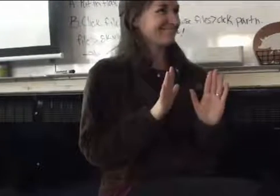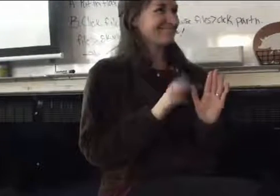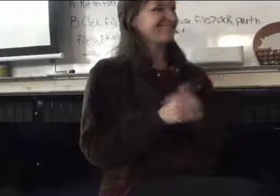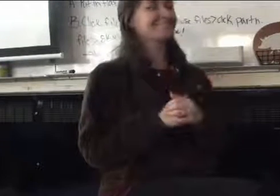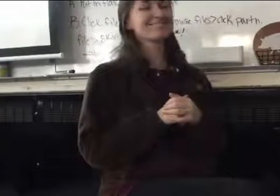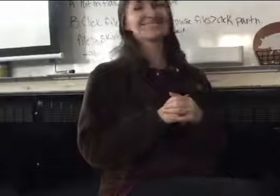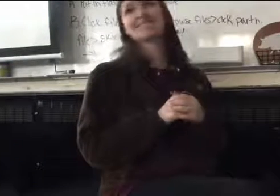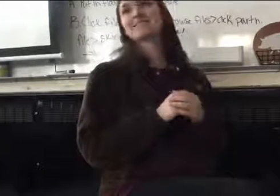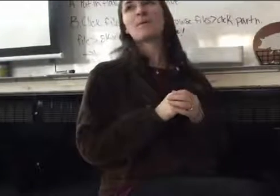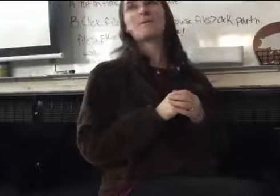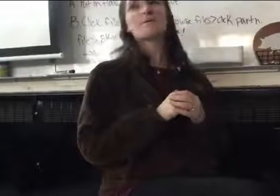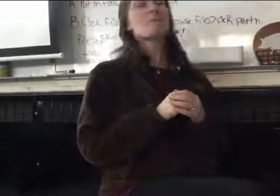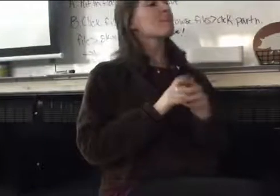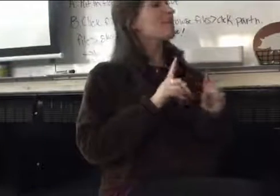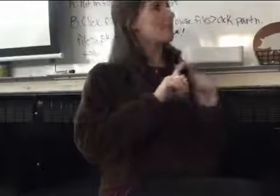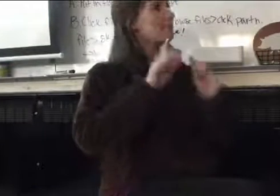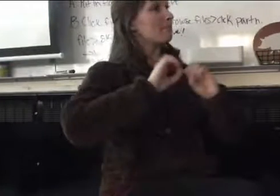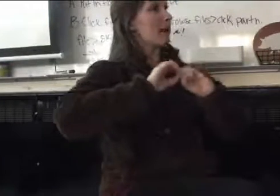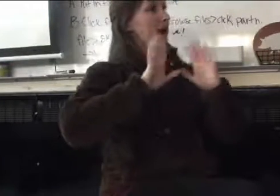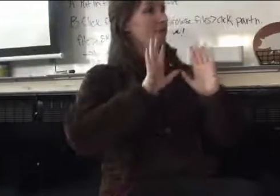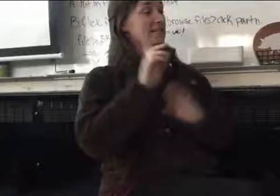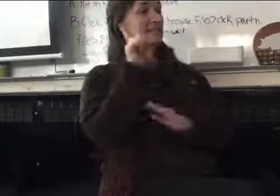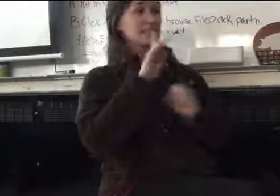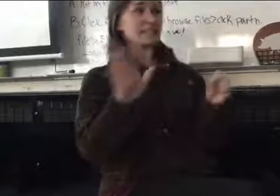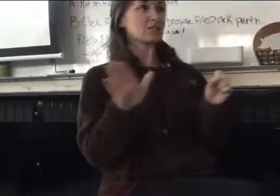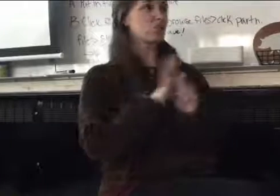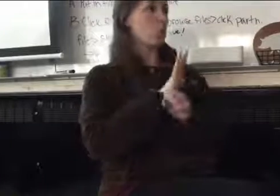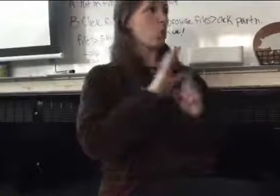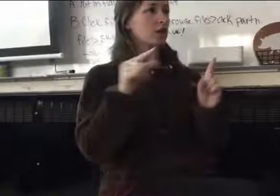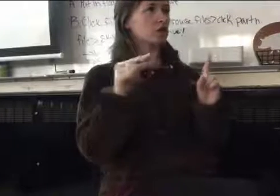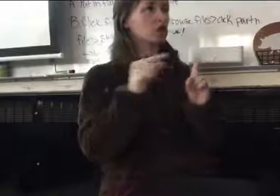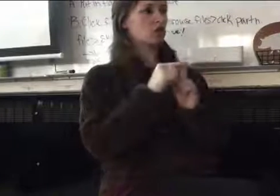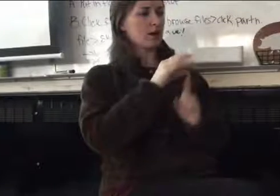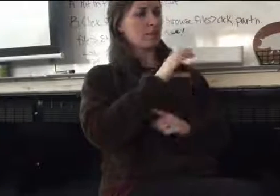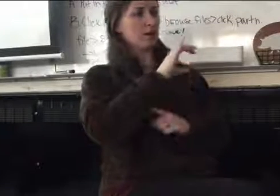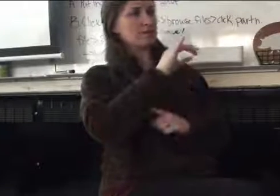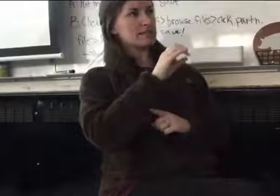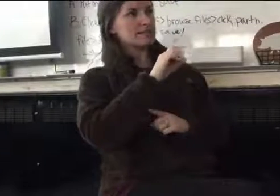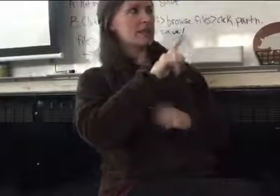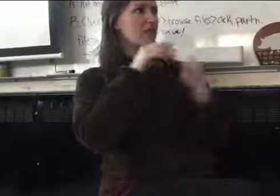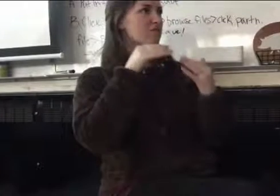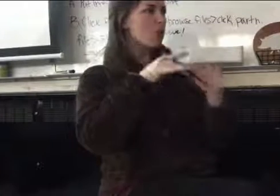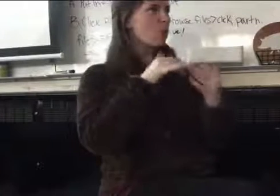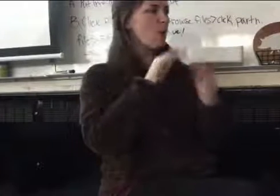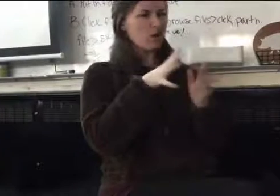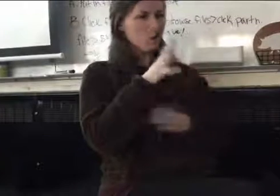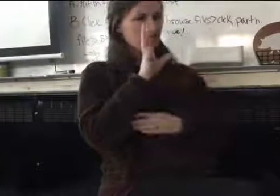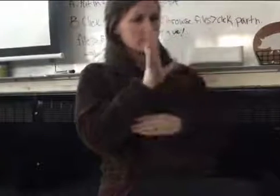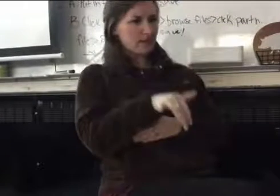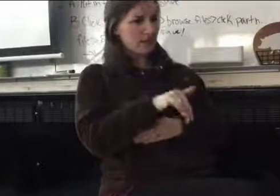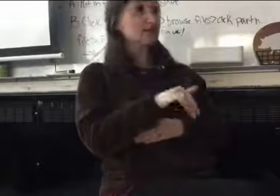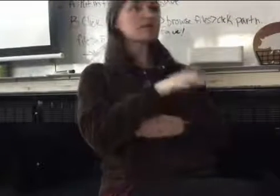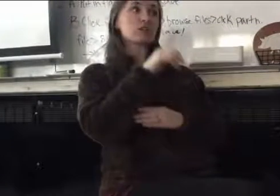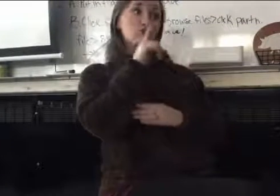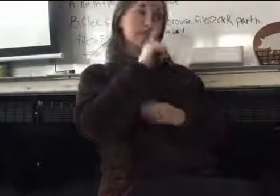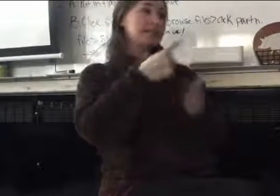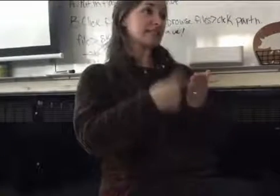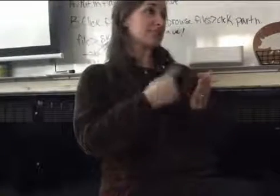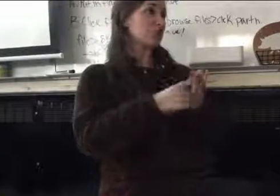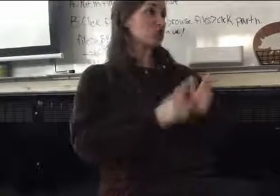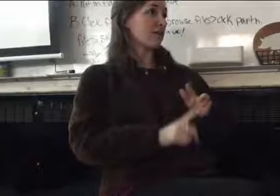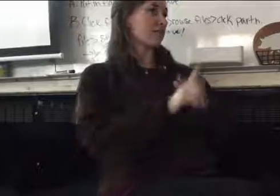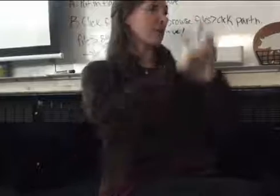War. But obviously this whole term of like the Civil War, what is it, and things like that have come up extensively,